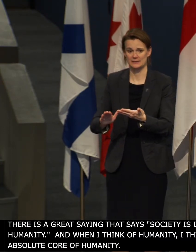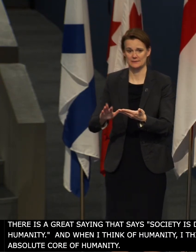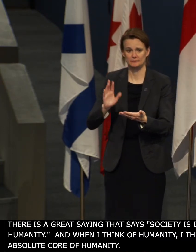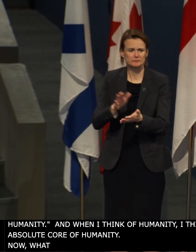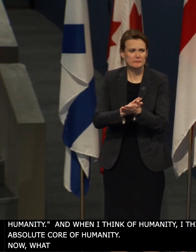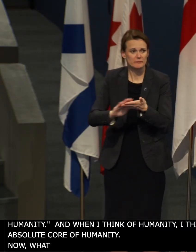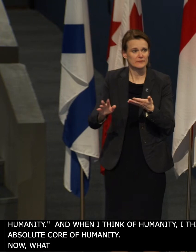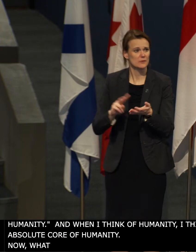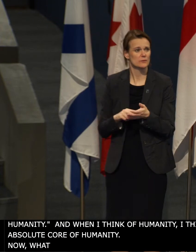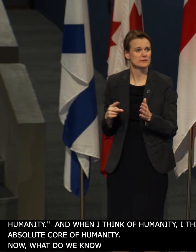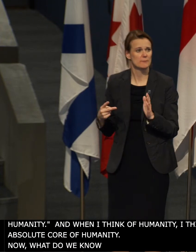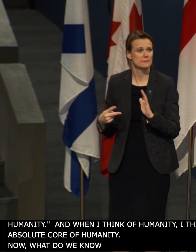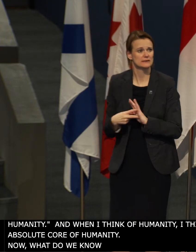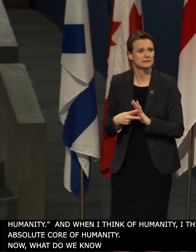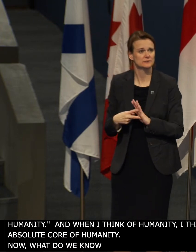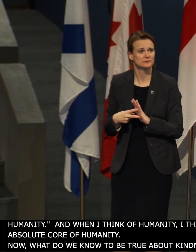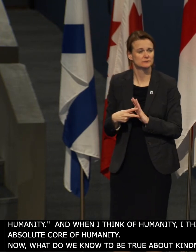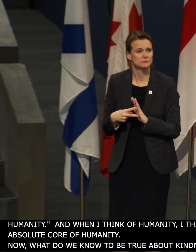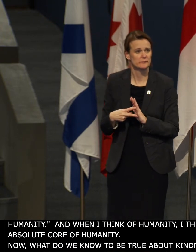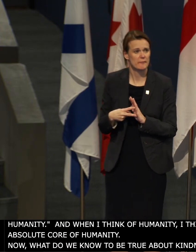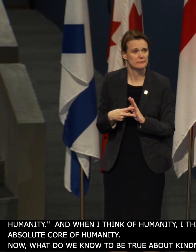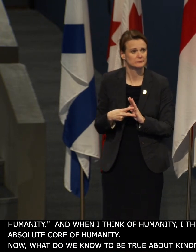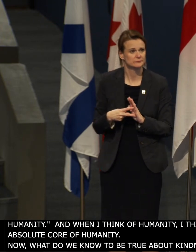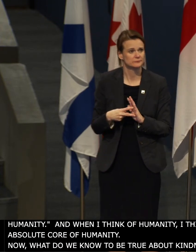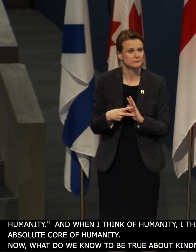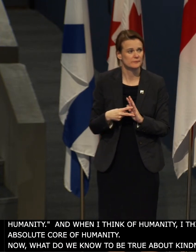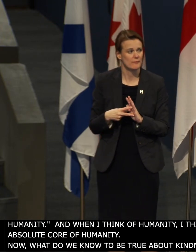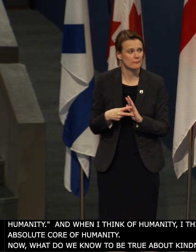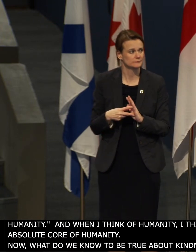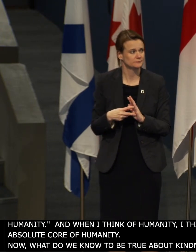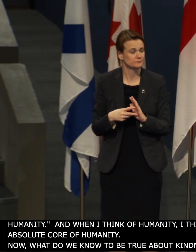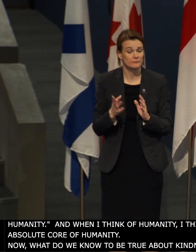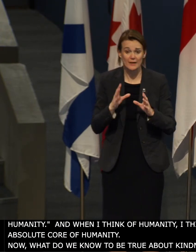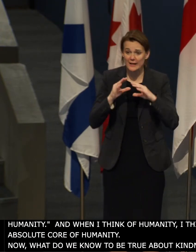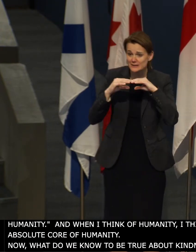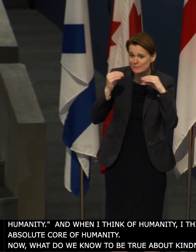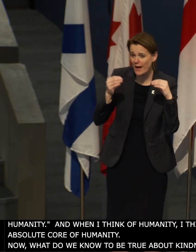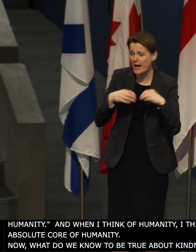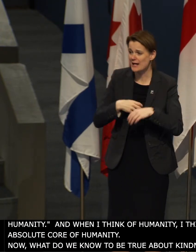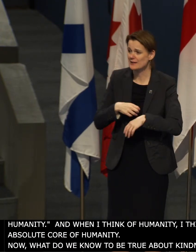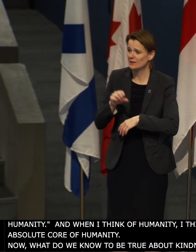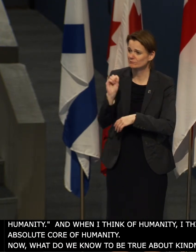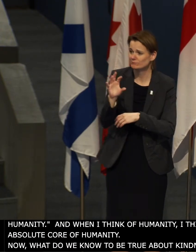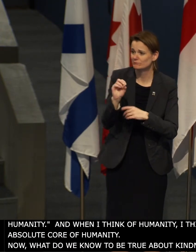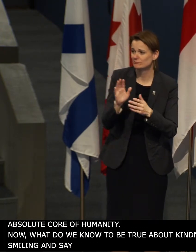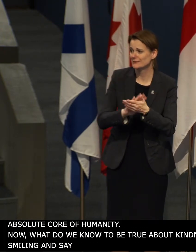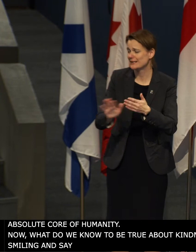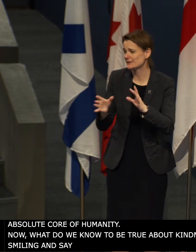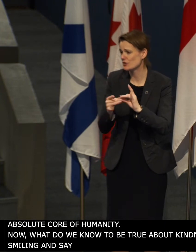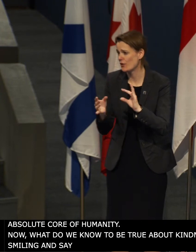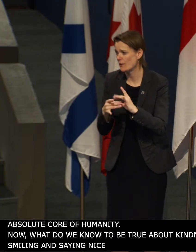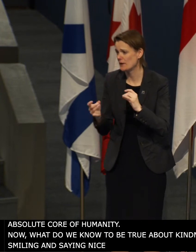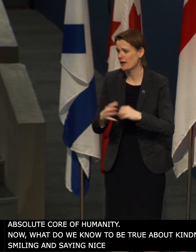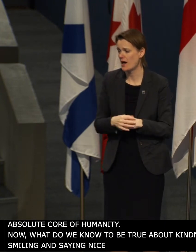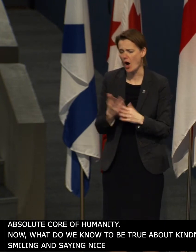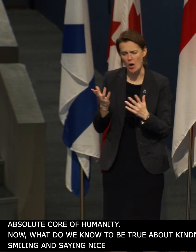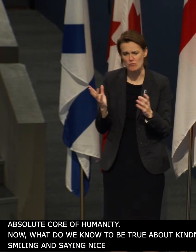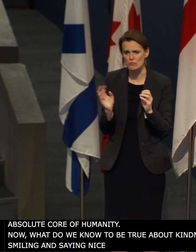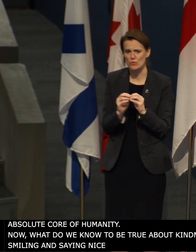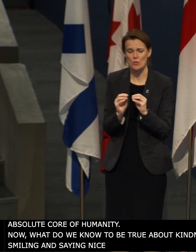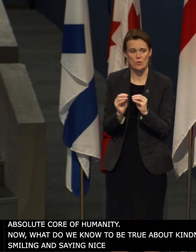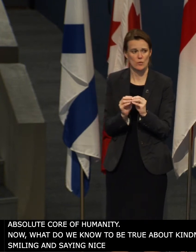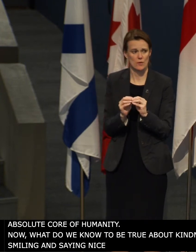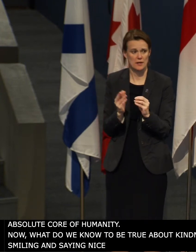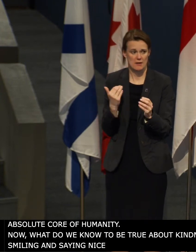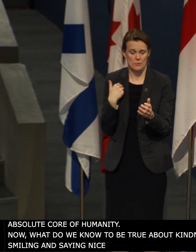about kindness? Well, we know to be true, it's much more than just smiling and saying nice things. In fact,